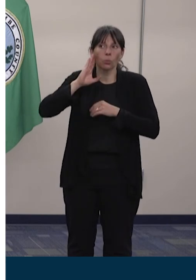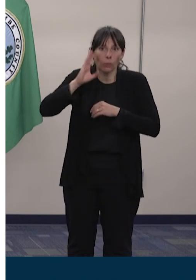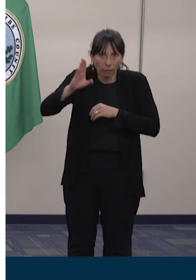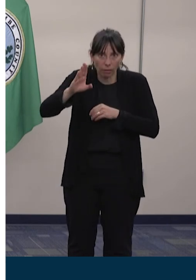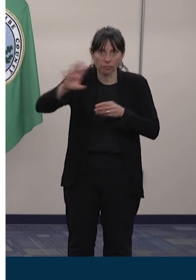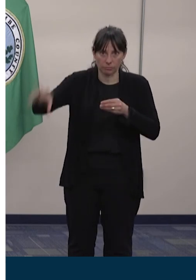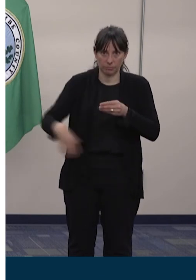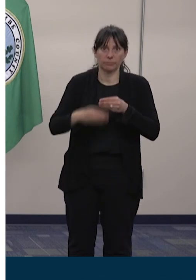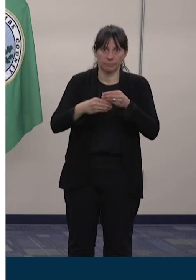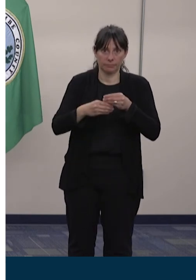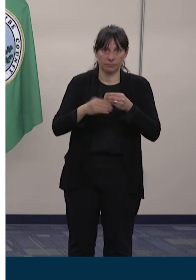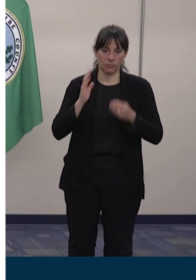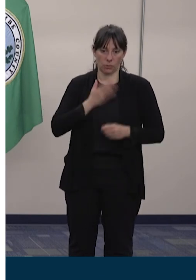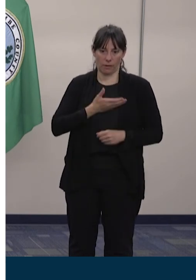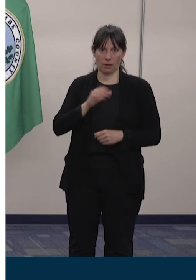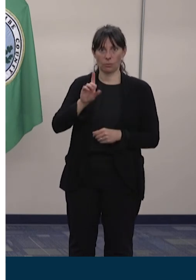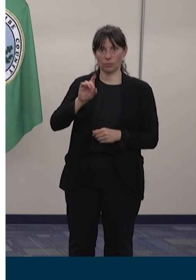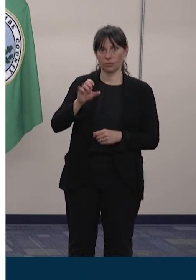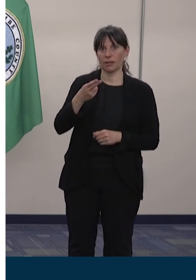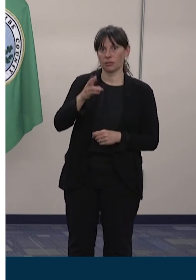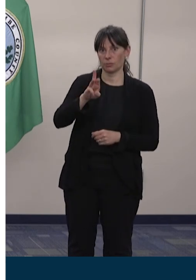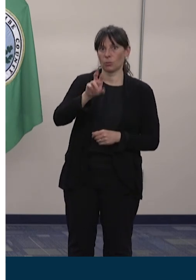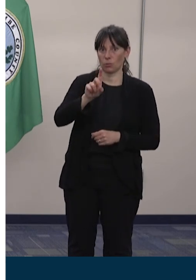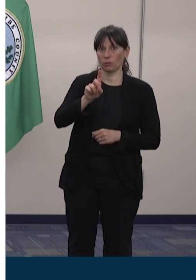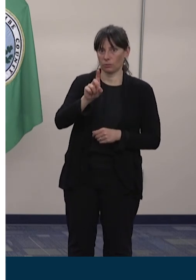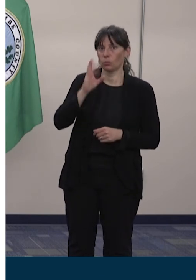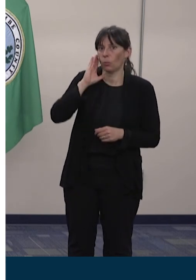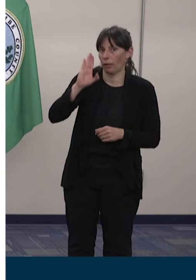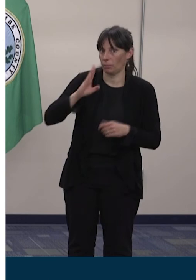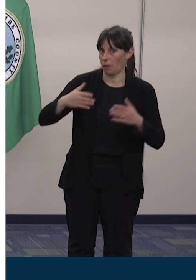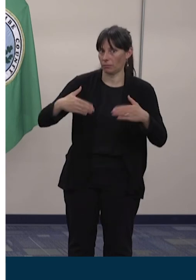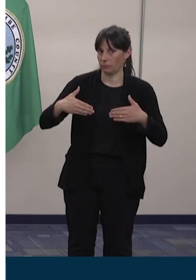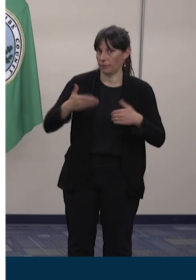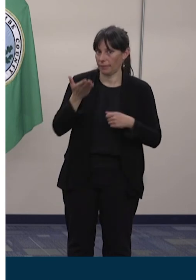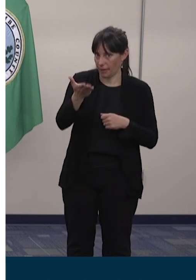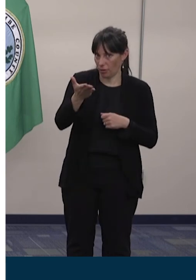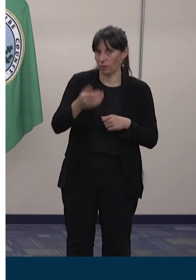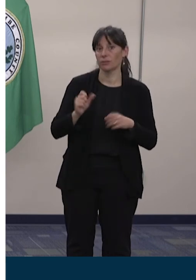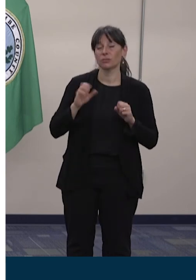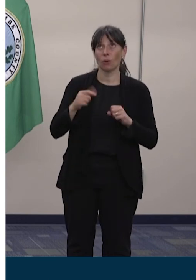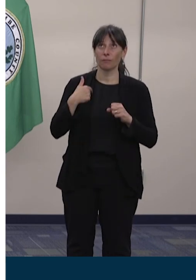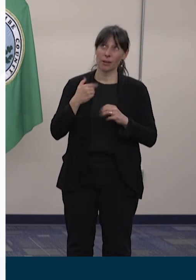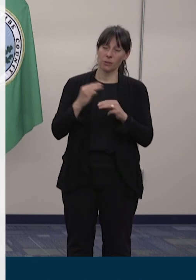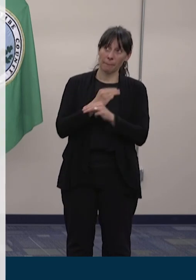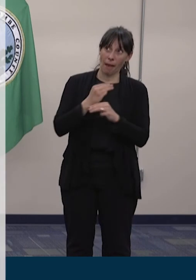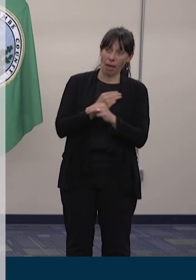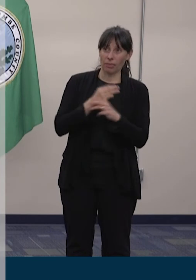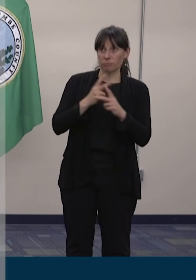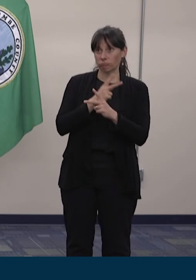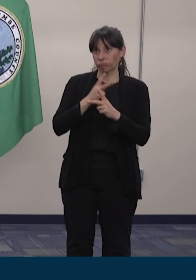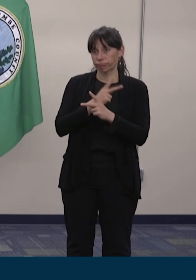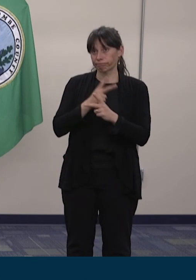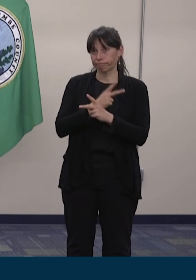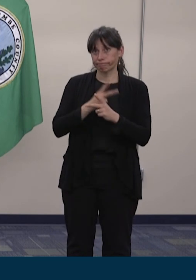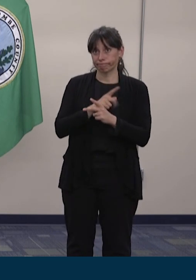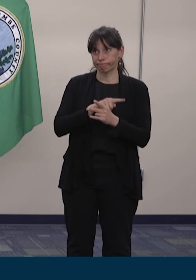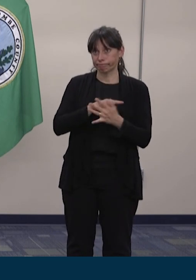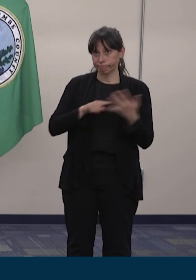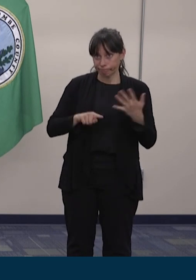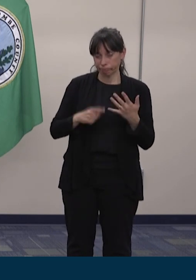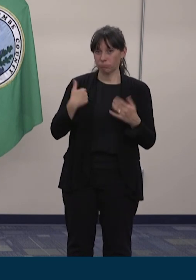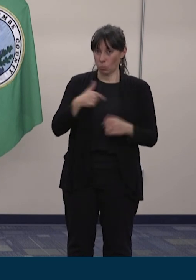actualizar y poder the añadir dashboard. esta información al tablero. added. So when I do all the Entonces, math, cuando yo hago currently we esta are aware of información,